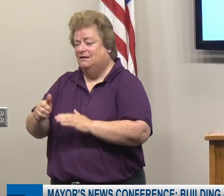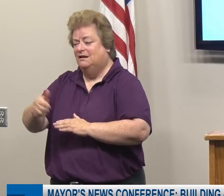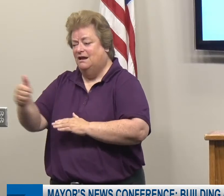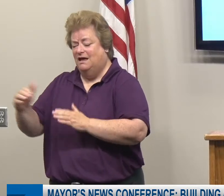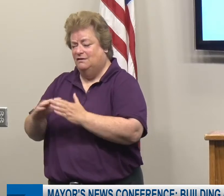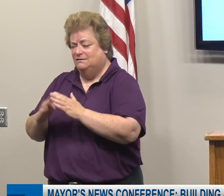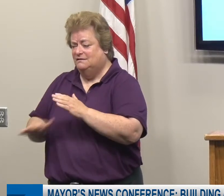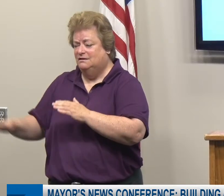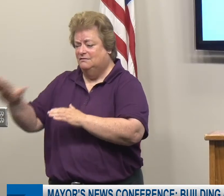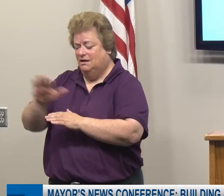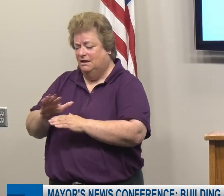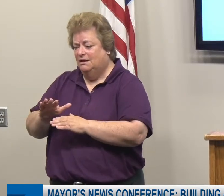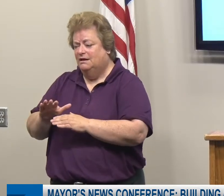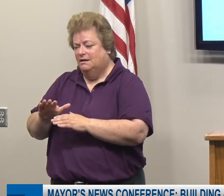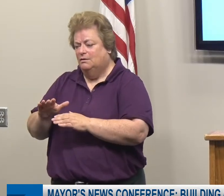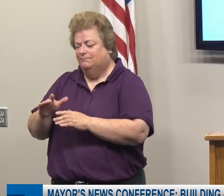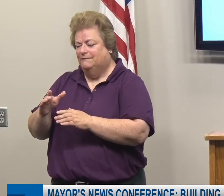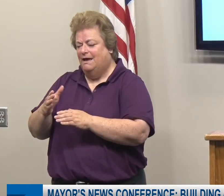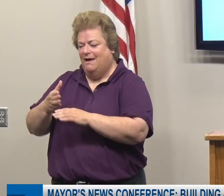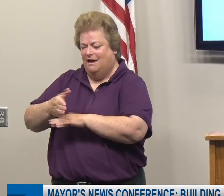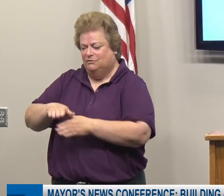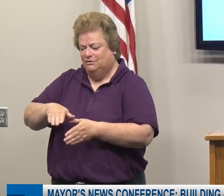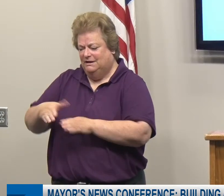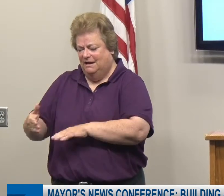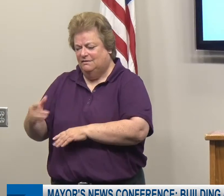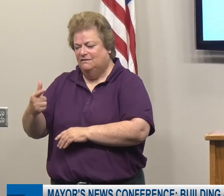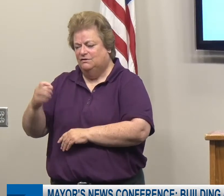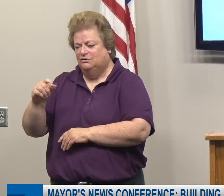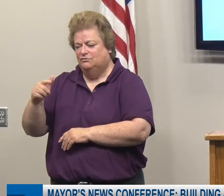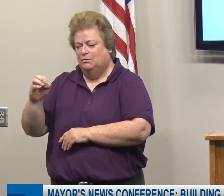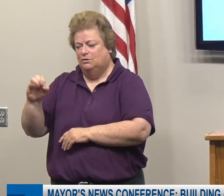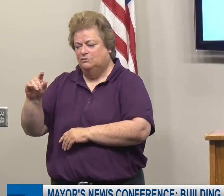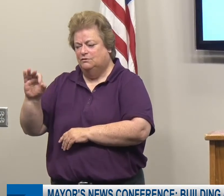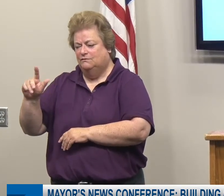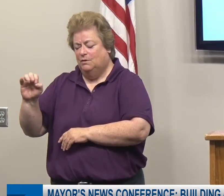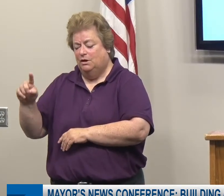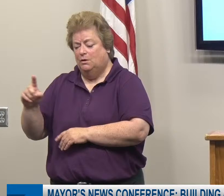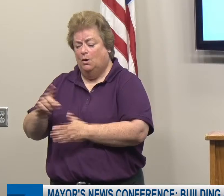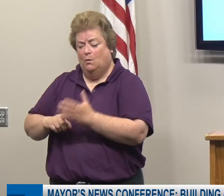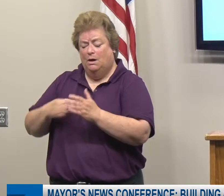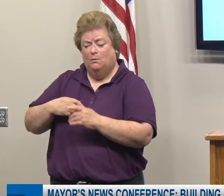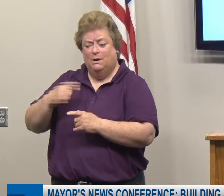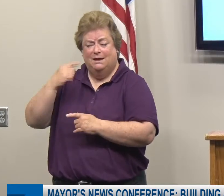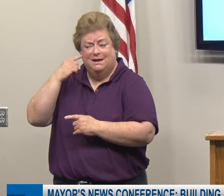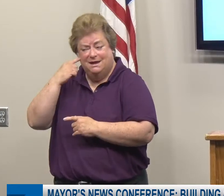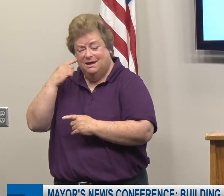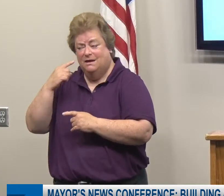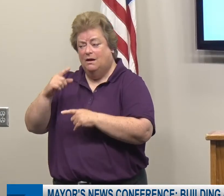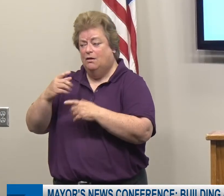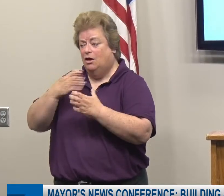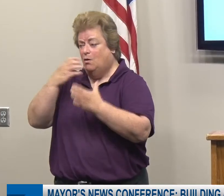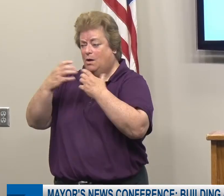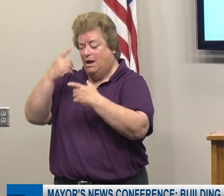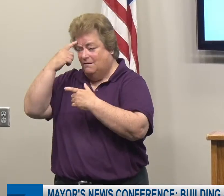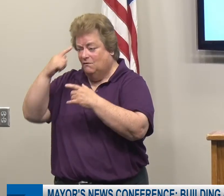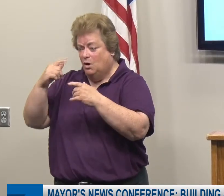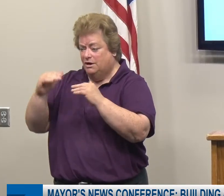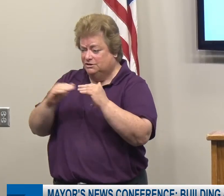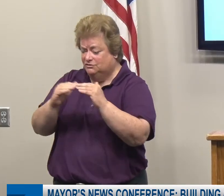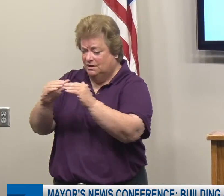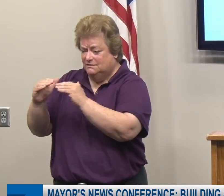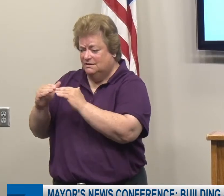in the wake of the murder of George Floyd. The cries for justice that we hear now are not simply a response to